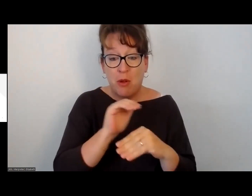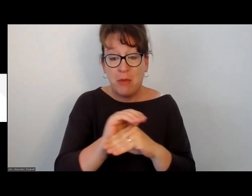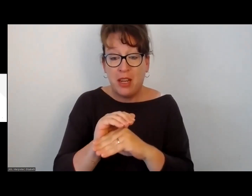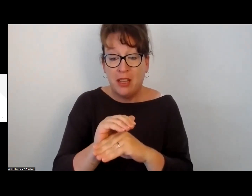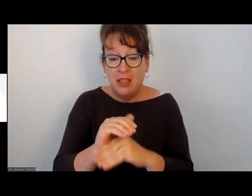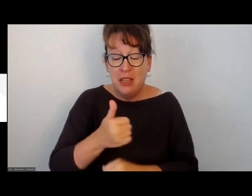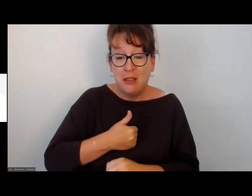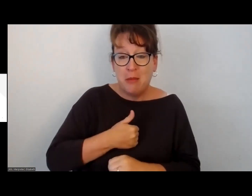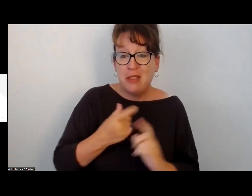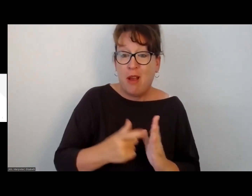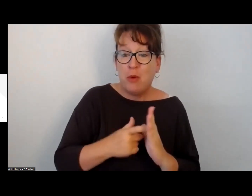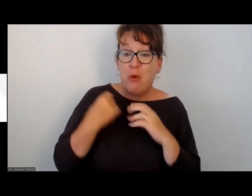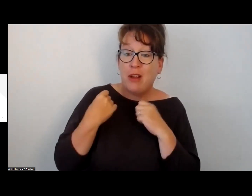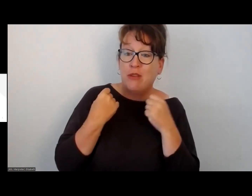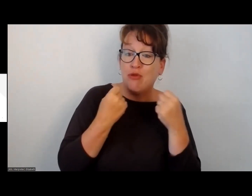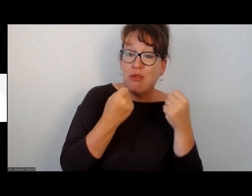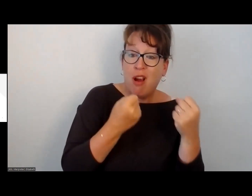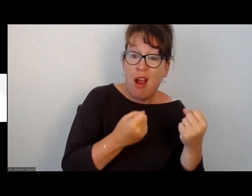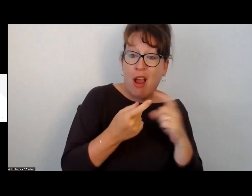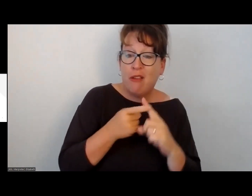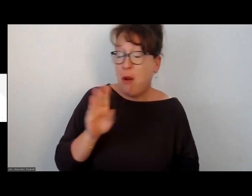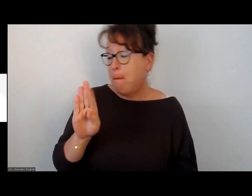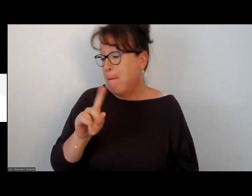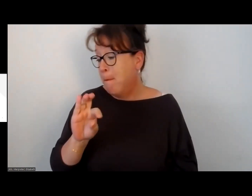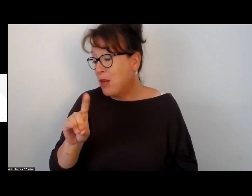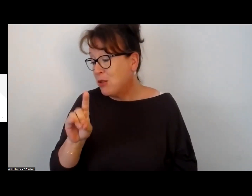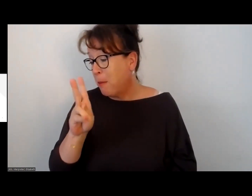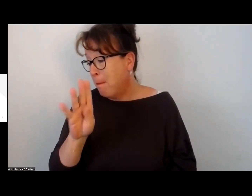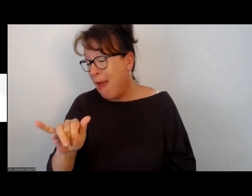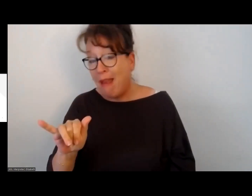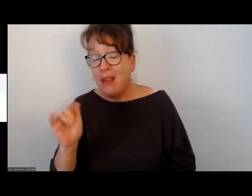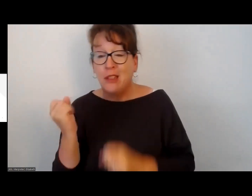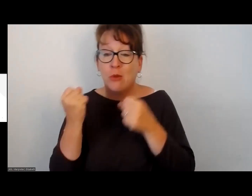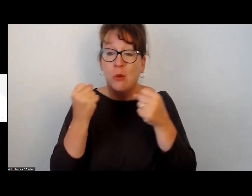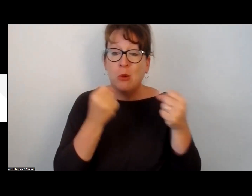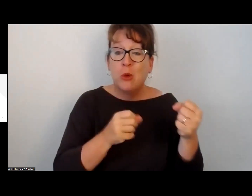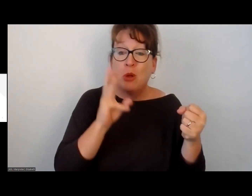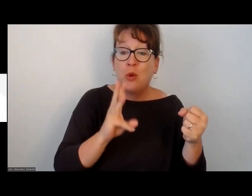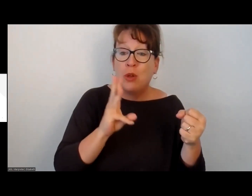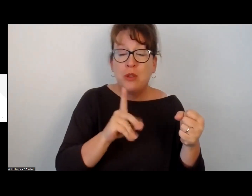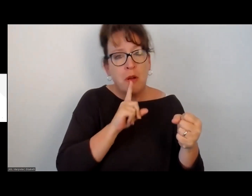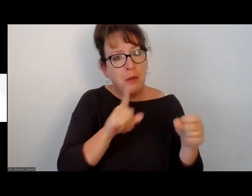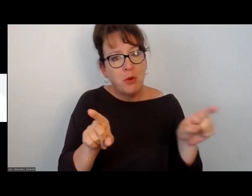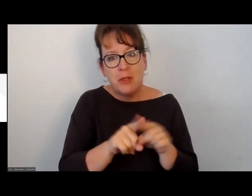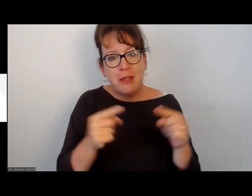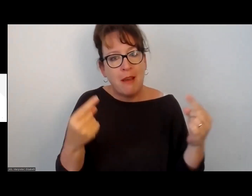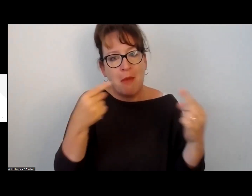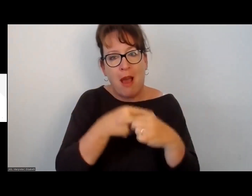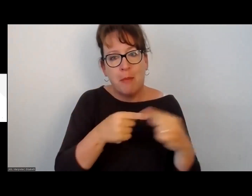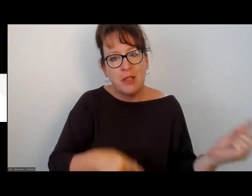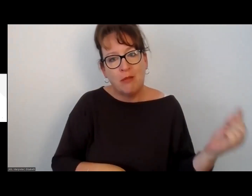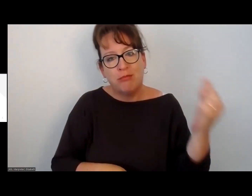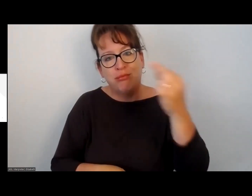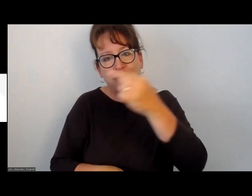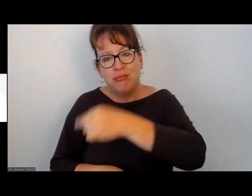to Worcester would really be difficult for me. And I'm sure someone who lives in Worcester would be really hard to get all the way to Mashpee